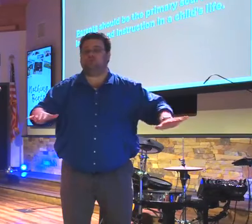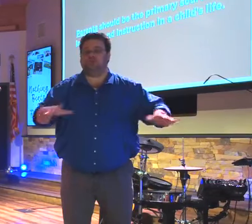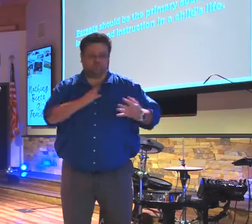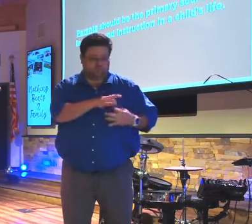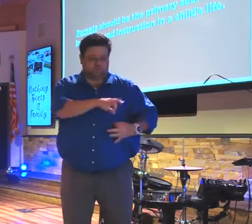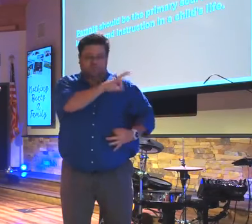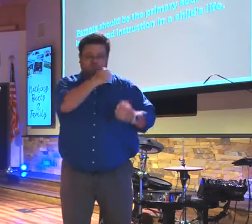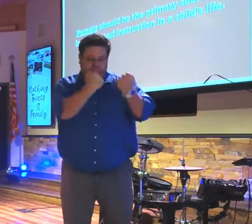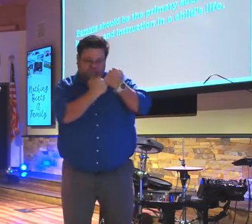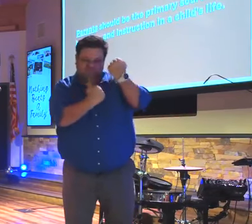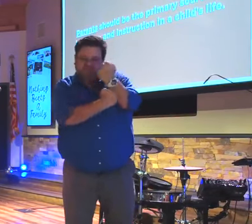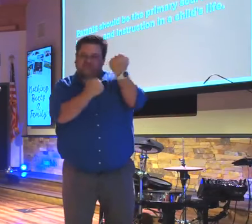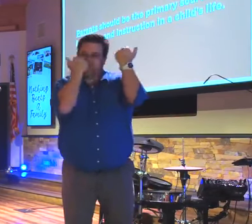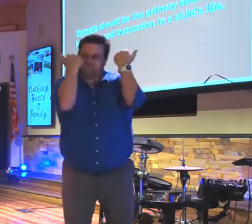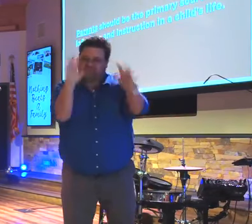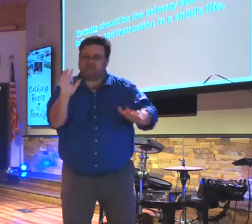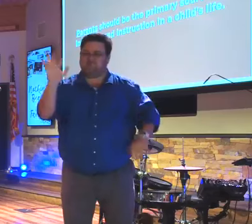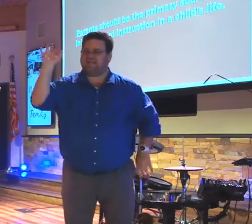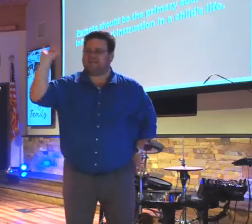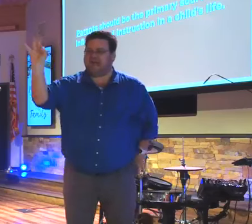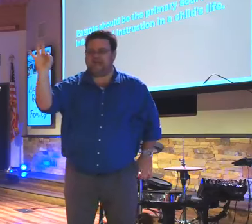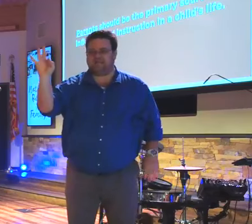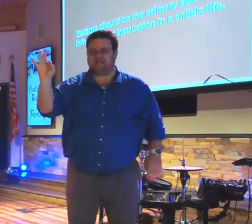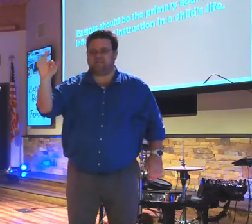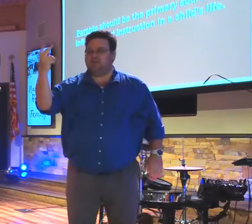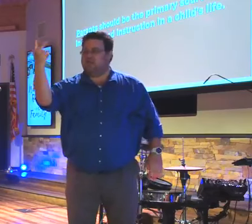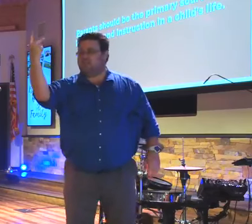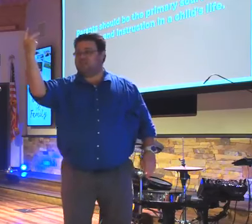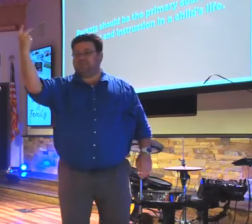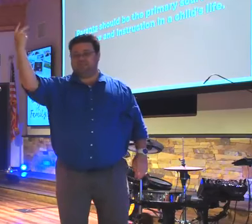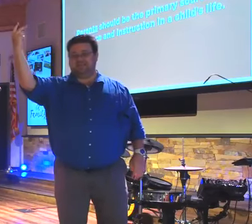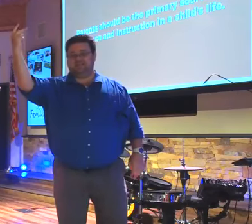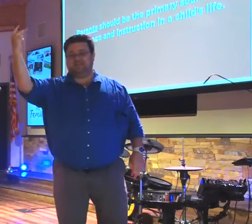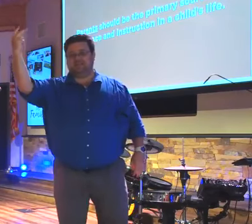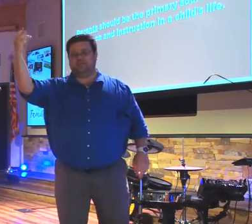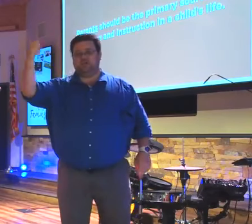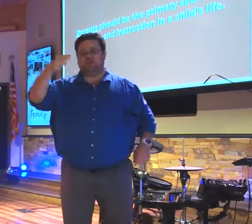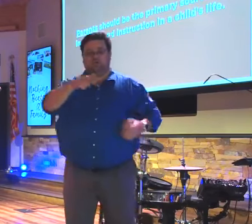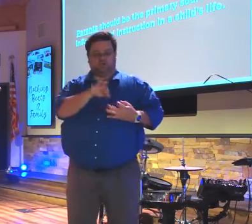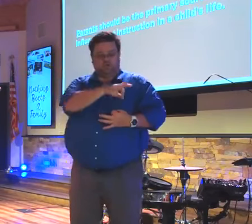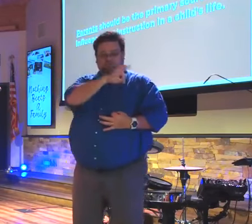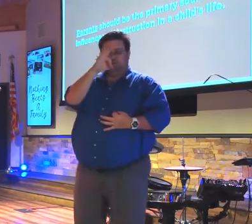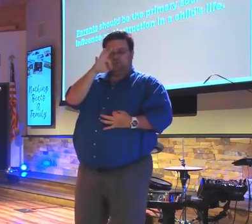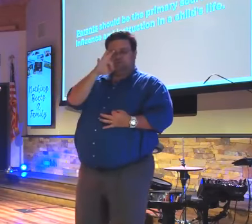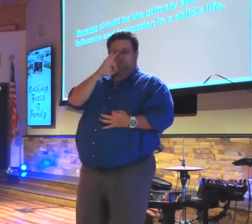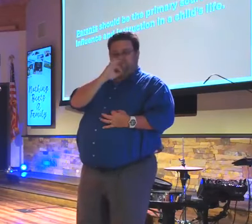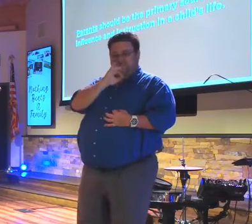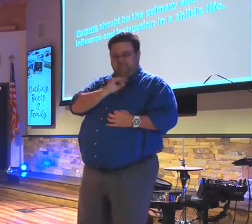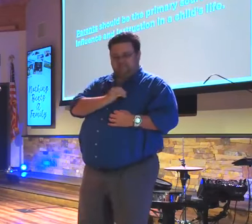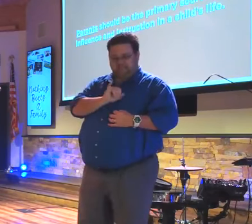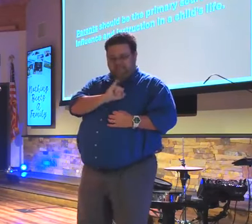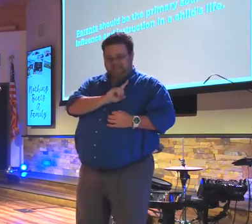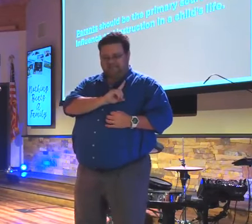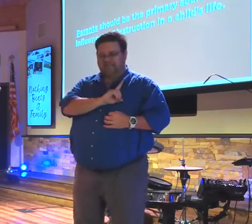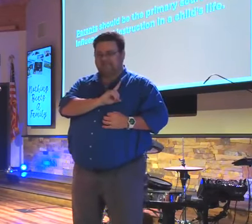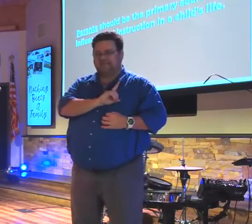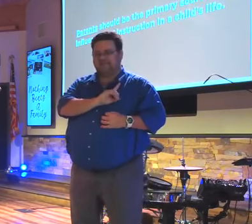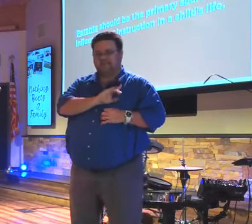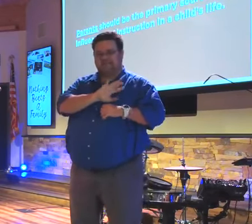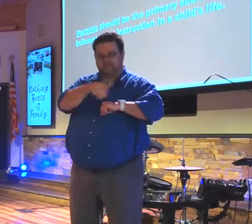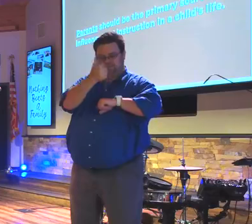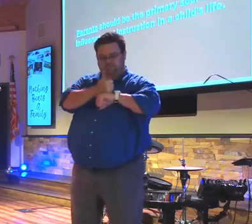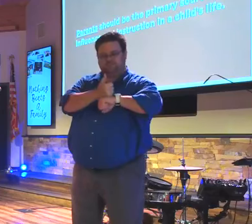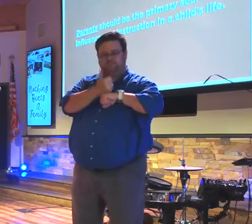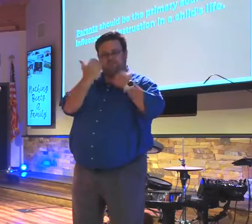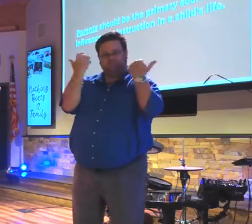spiritual moorings in place. They said by age 13, your spiritual identity is largely set in